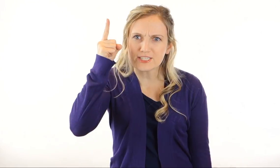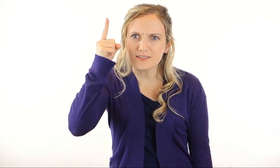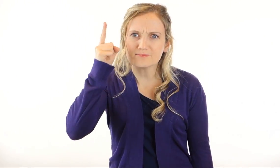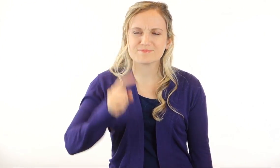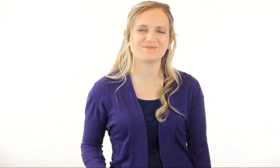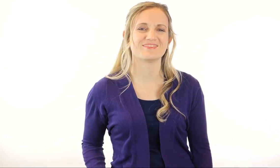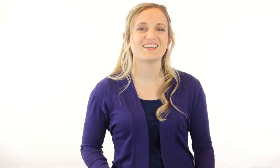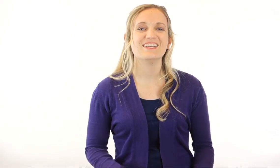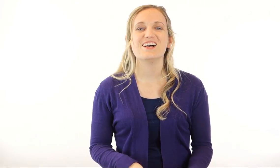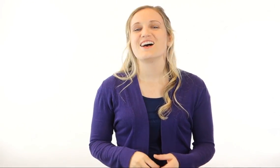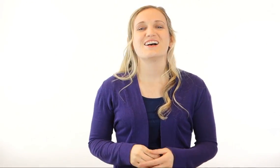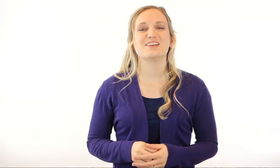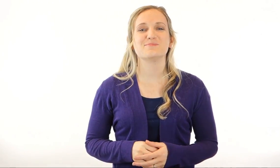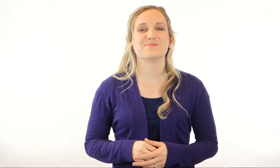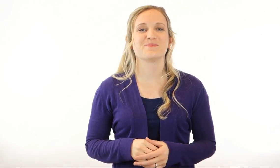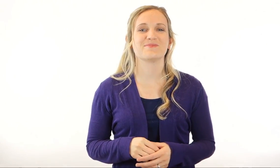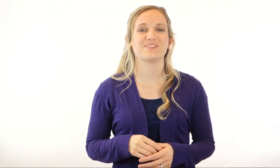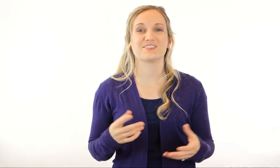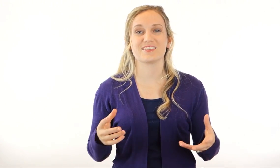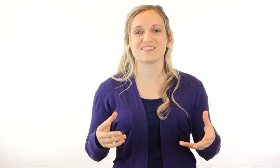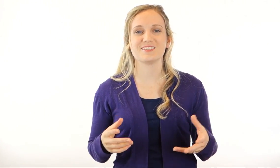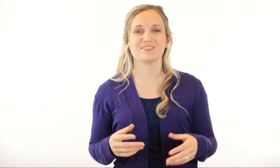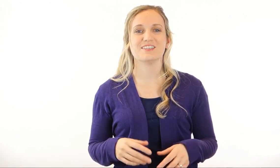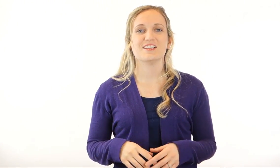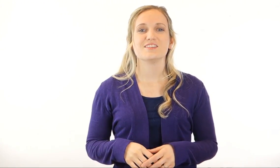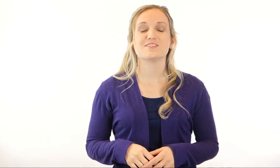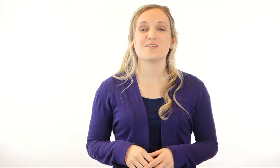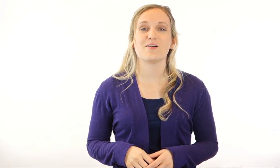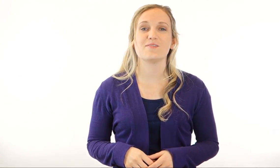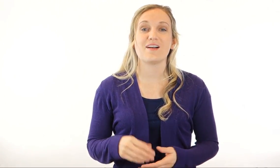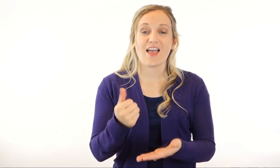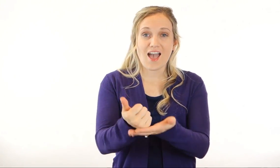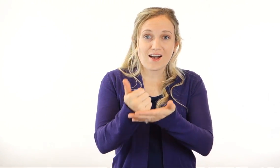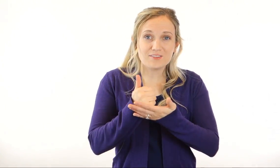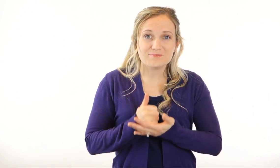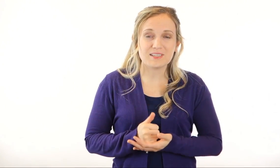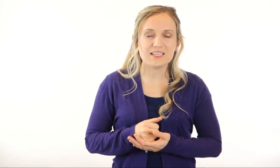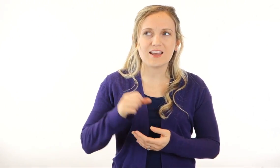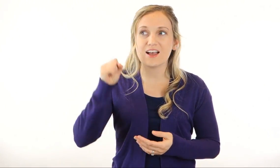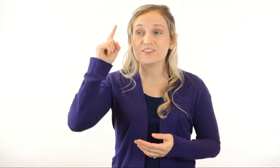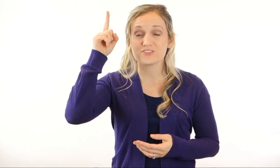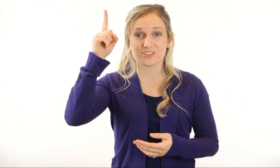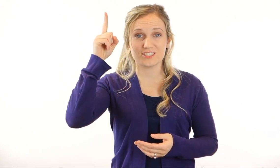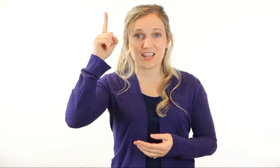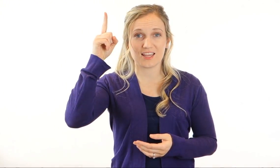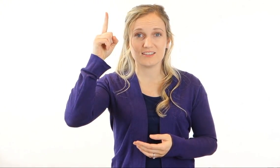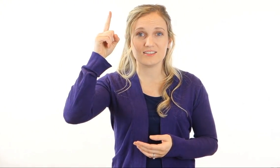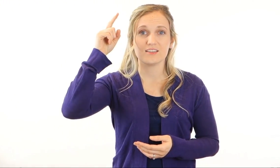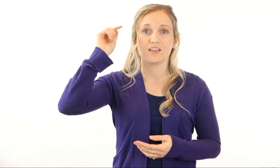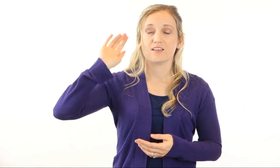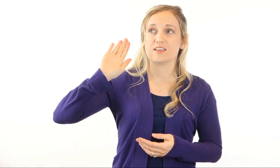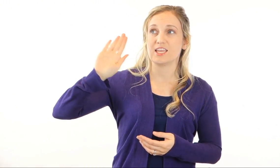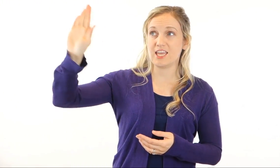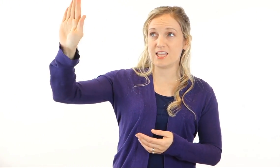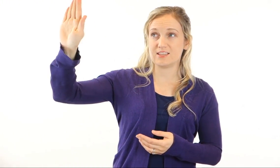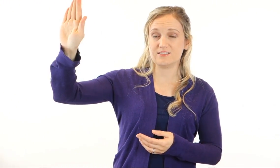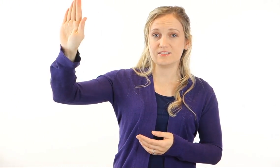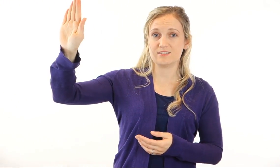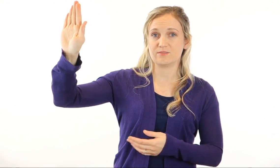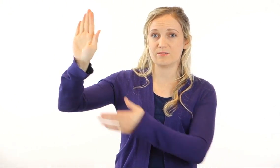understand? You can say that too. So help me to understand his,